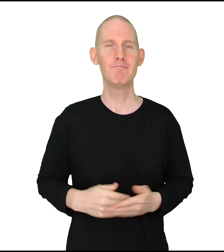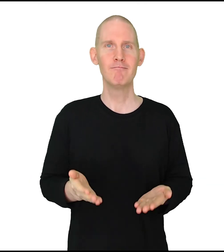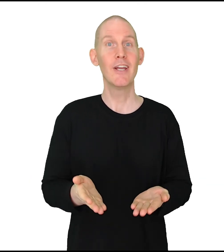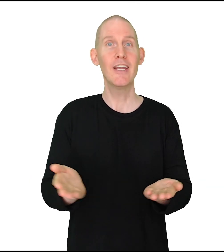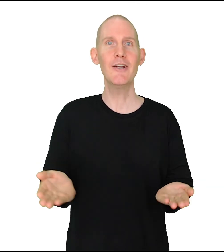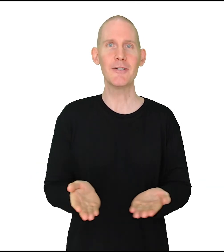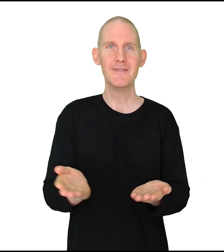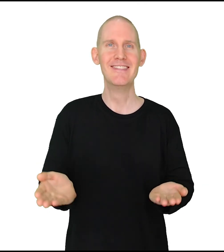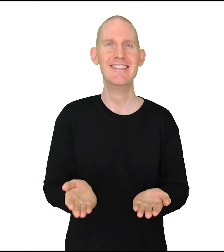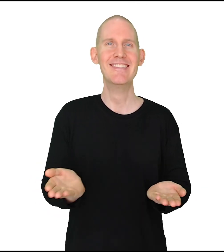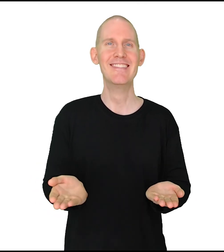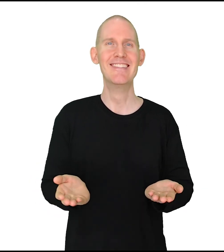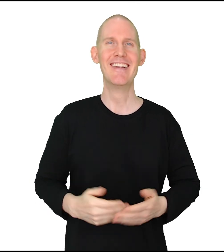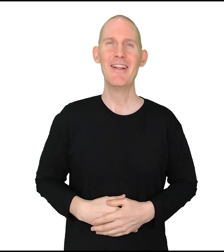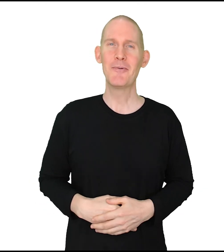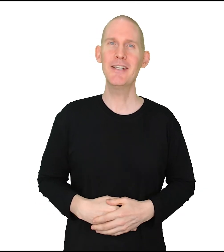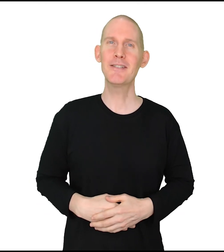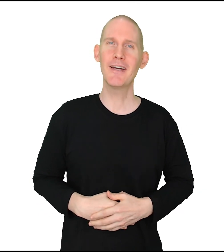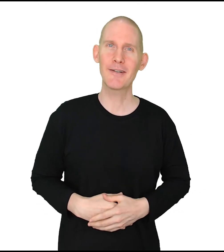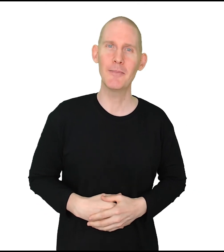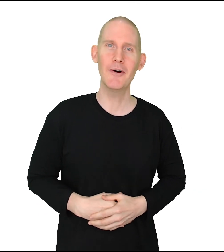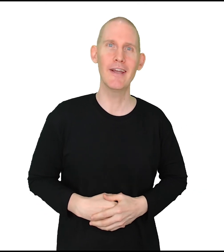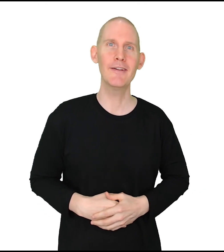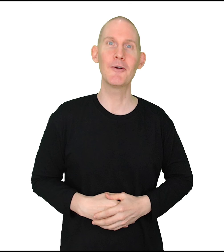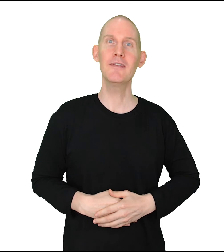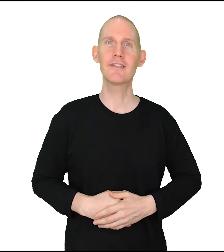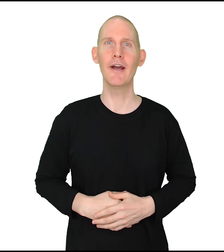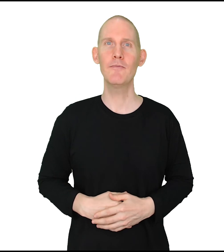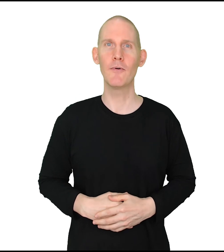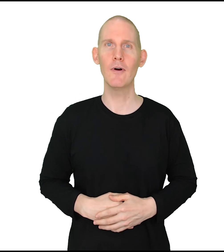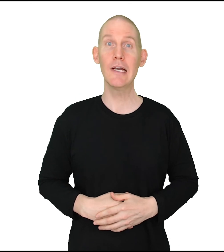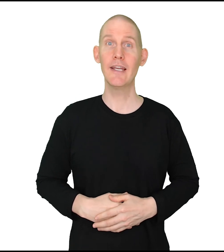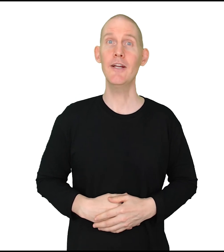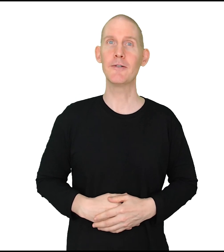here. We just talked about and learned the sign for here.